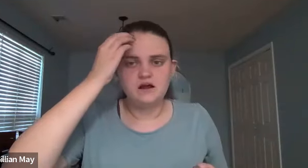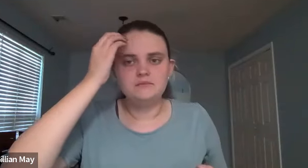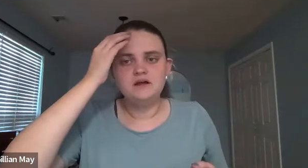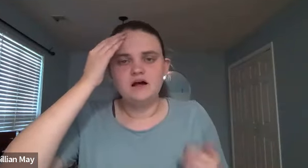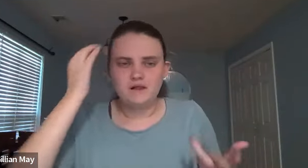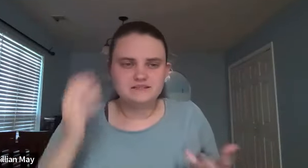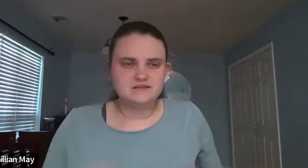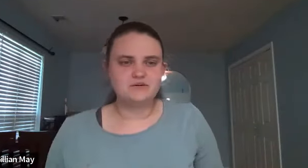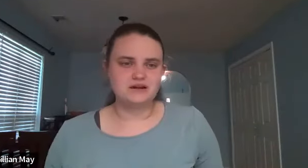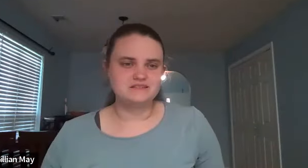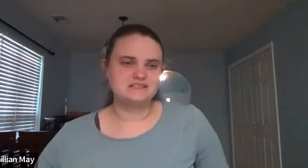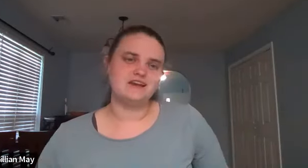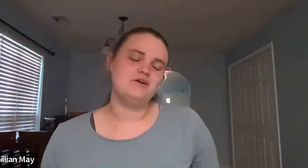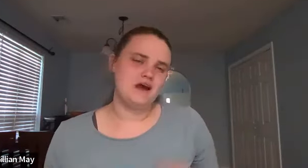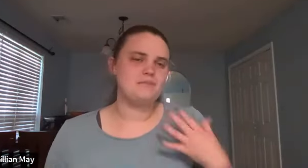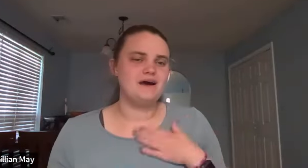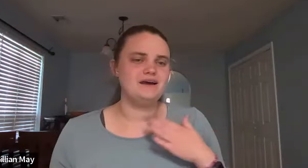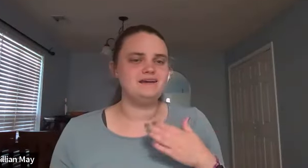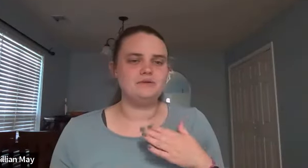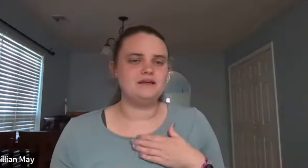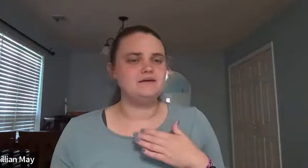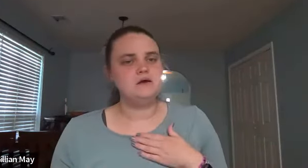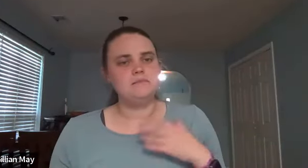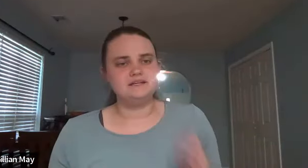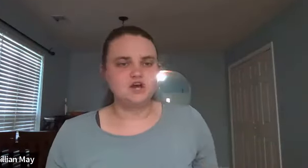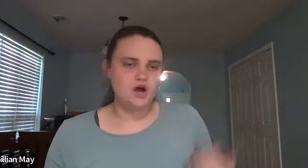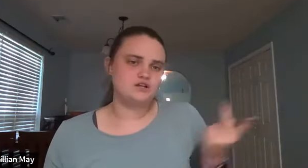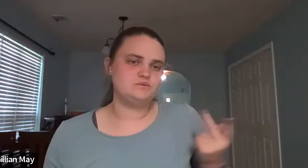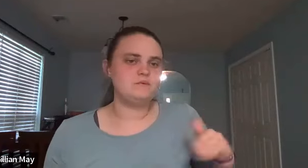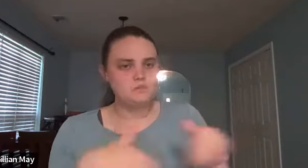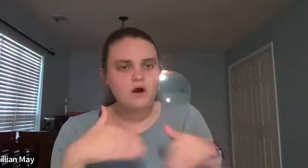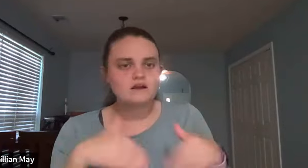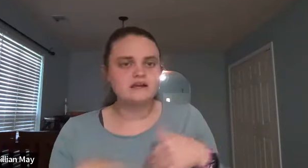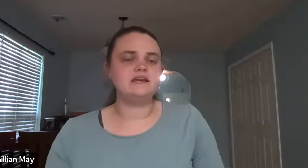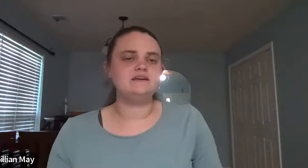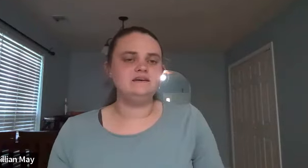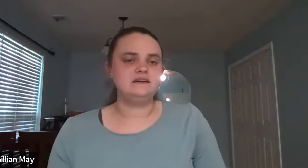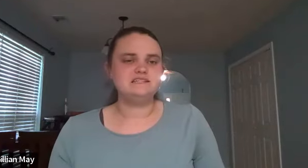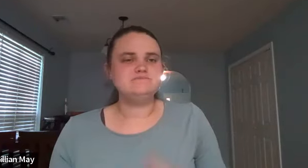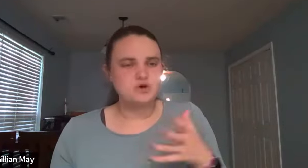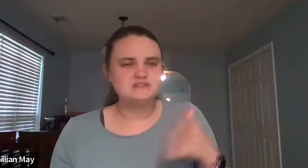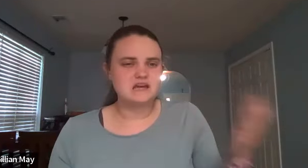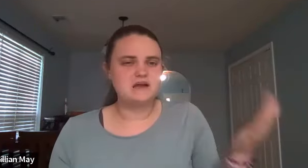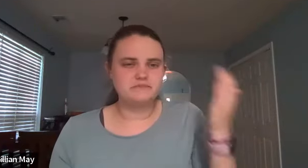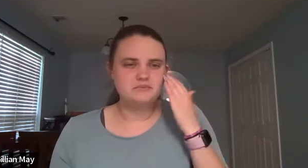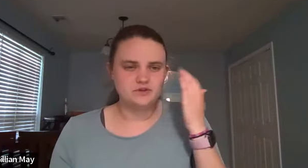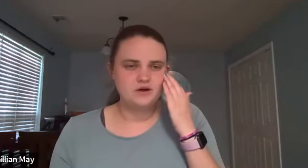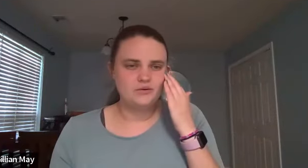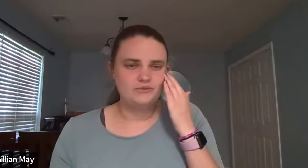A lot of times, like what I'll say is like, oh yeah, I'll be like, my dogs, we went walking, because most of the time people know when